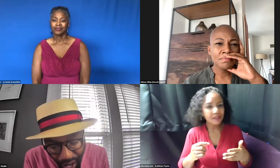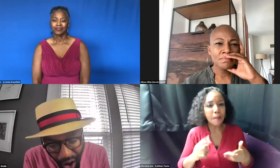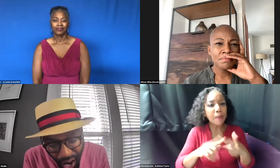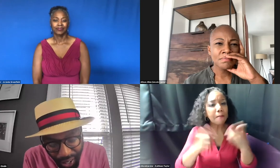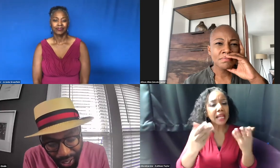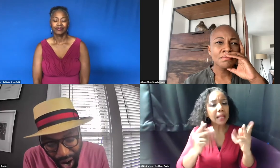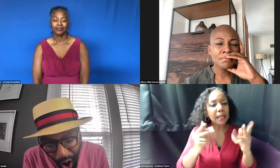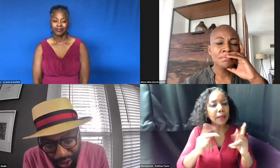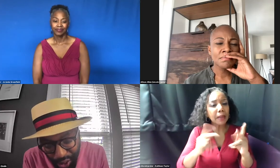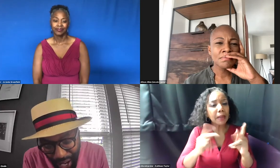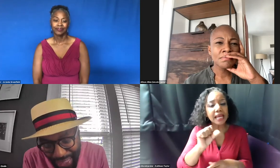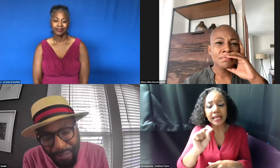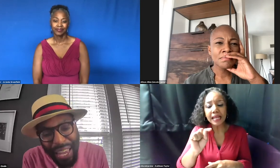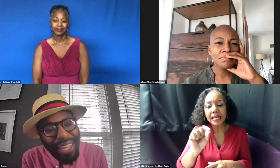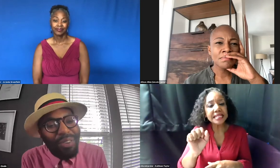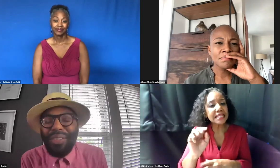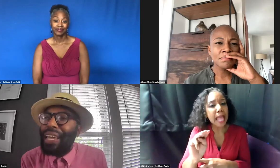STEM are,